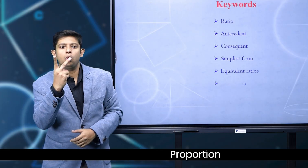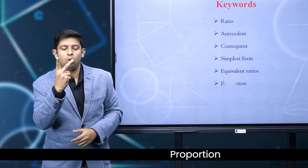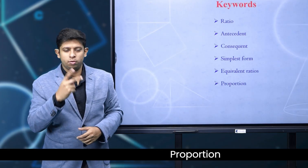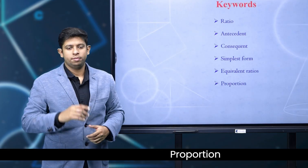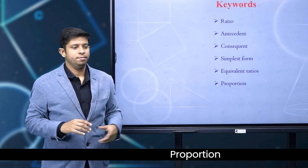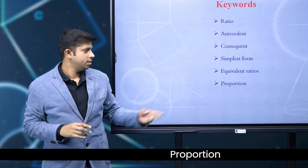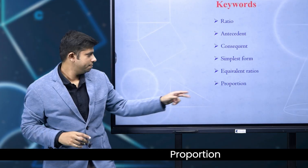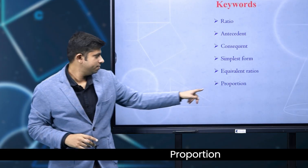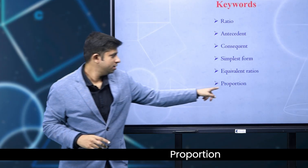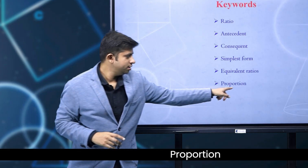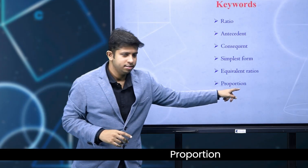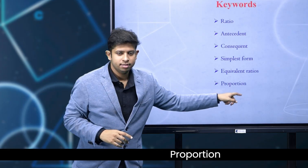proportion,